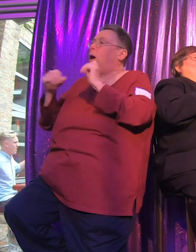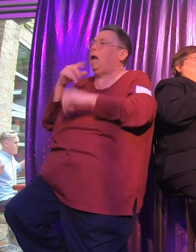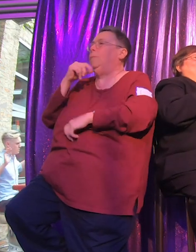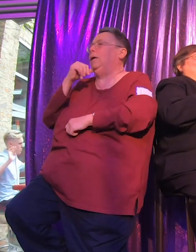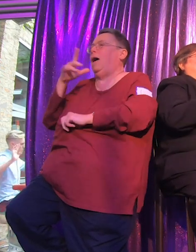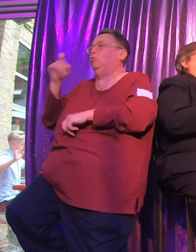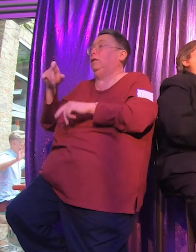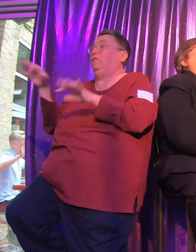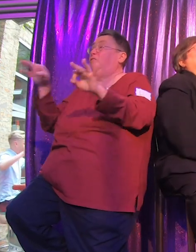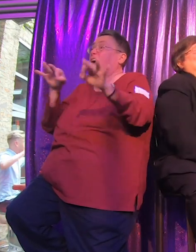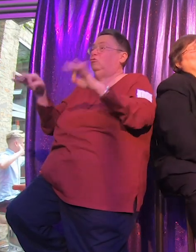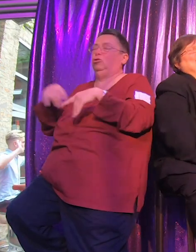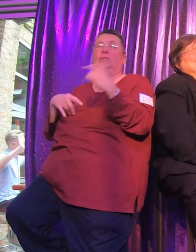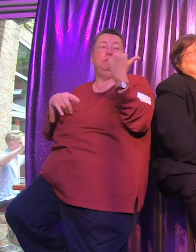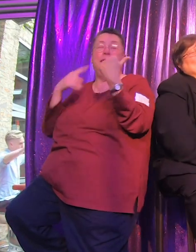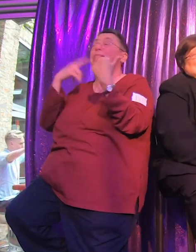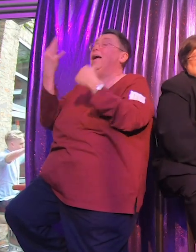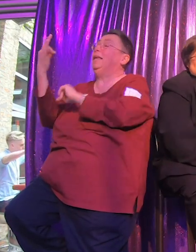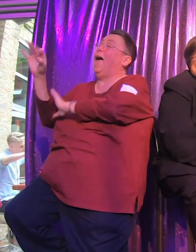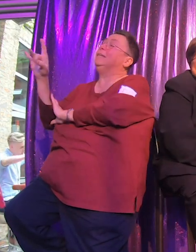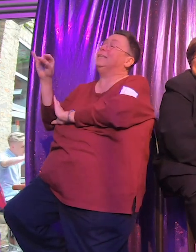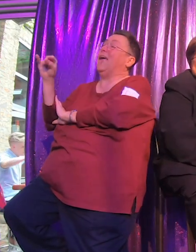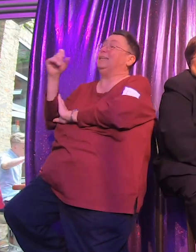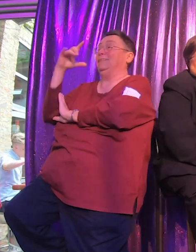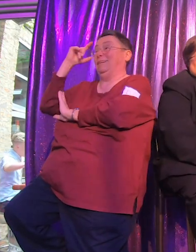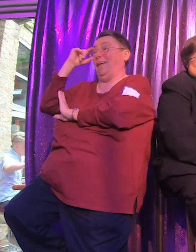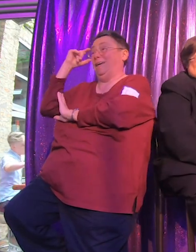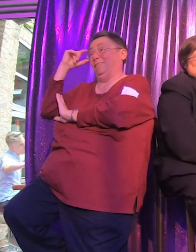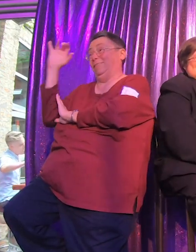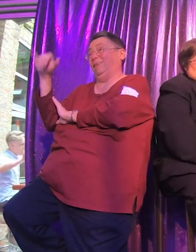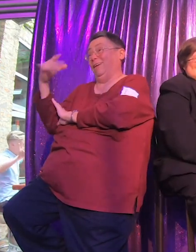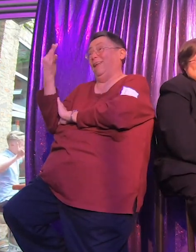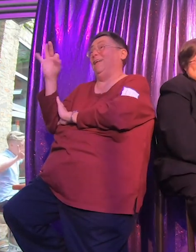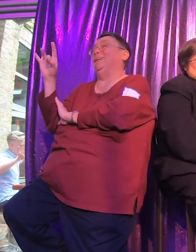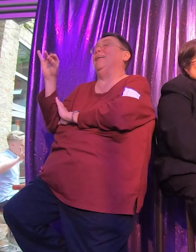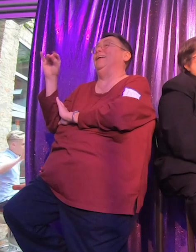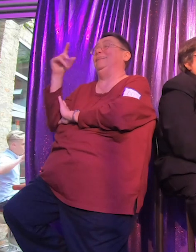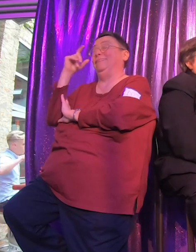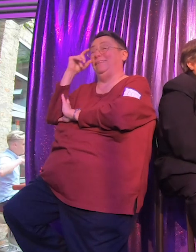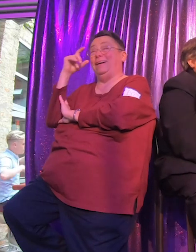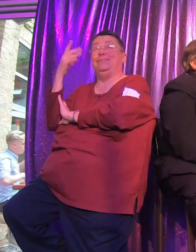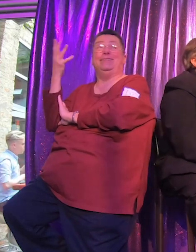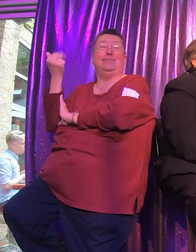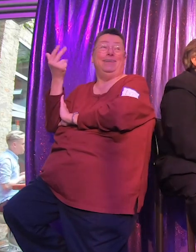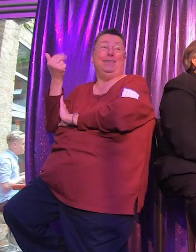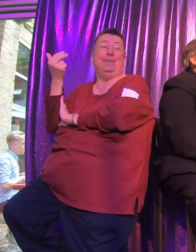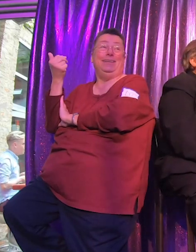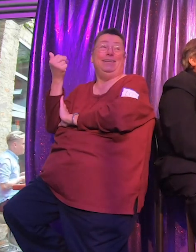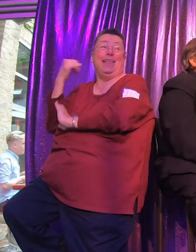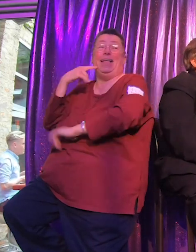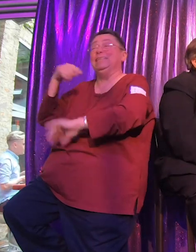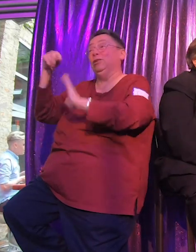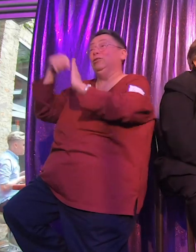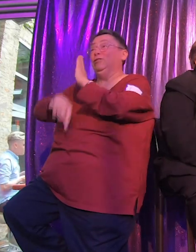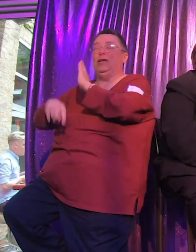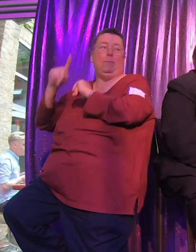anything about fashion. That was very deep for your 1980s glasses, yeah. I must say. Yeah, yeah. Yeah, that was a little deep for